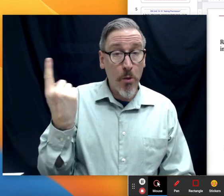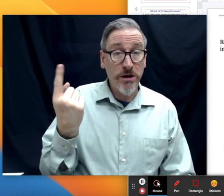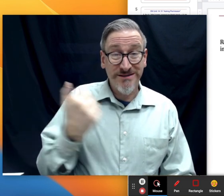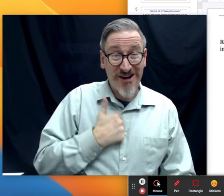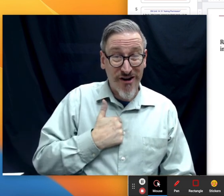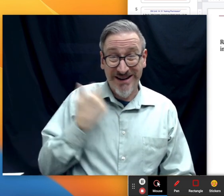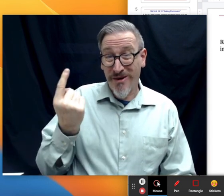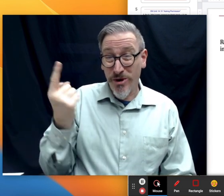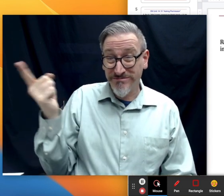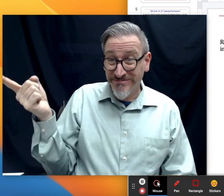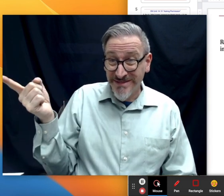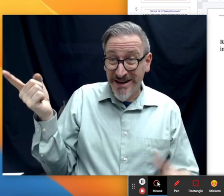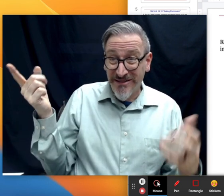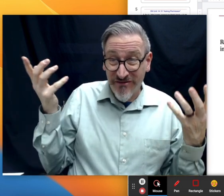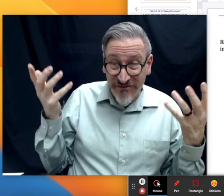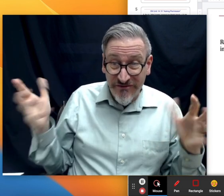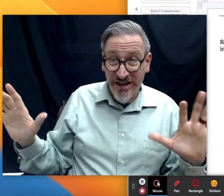Someone